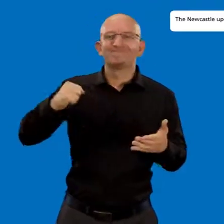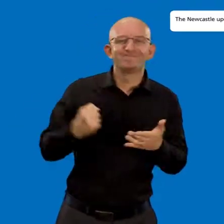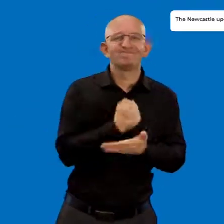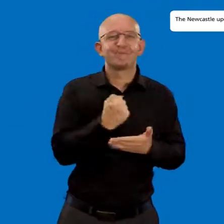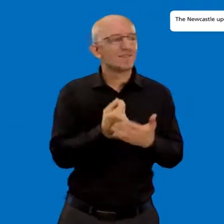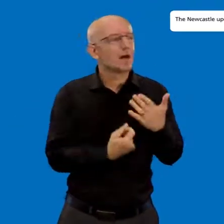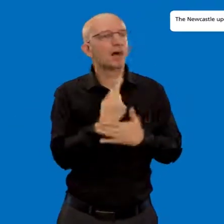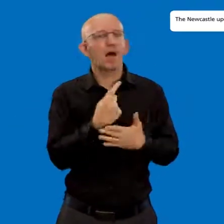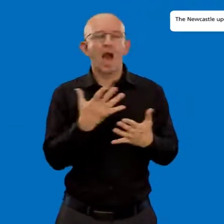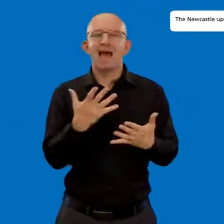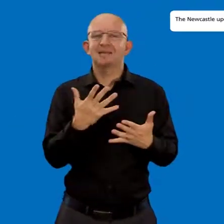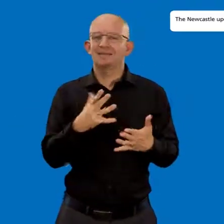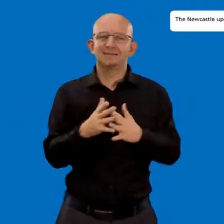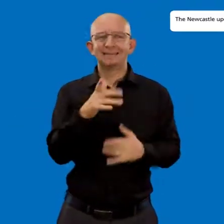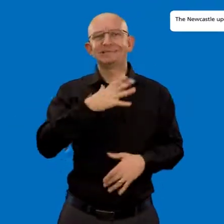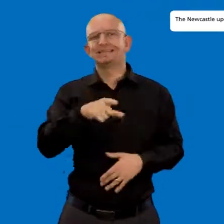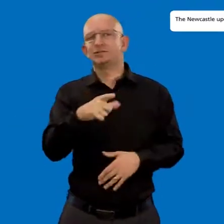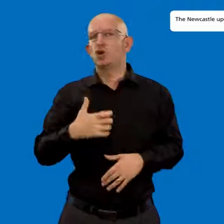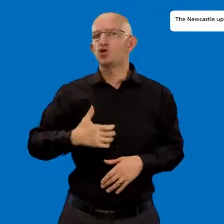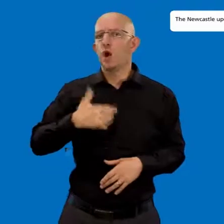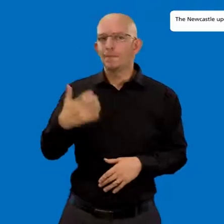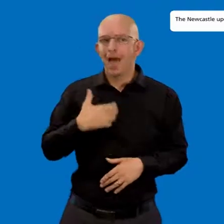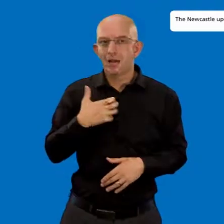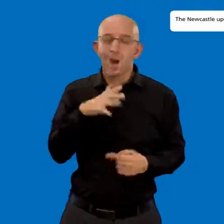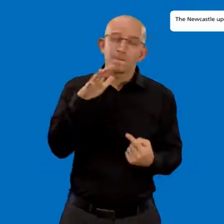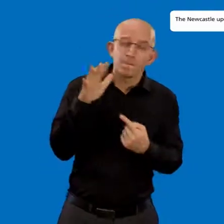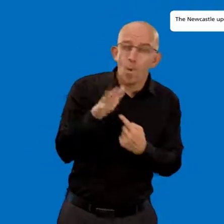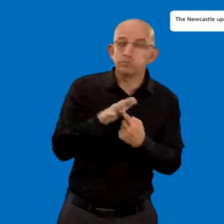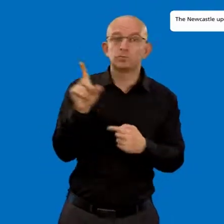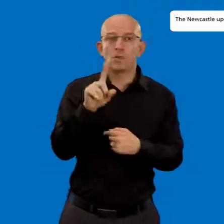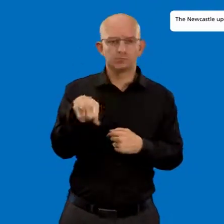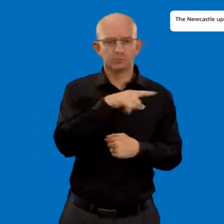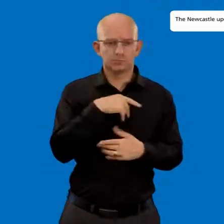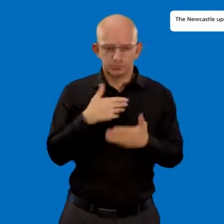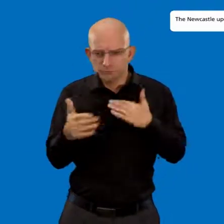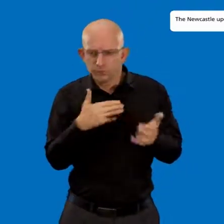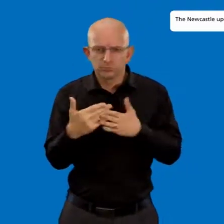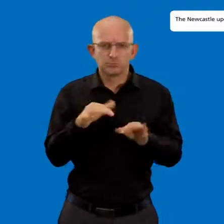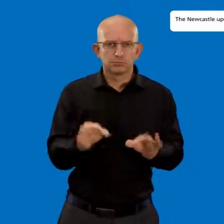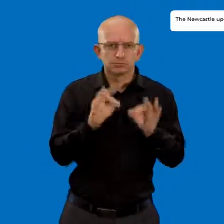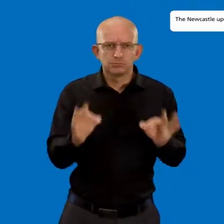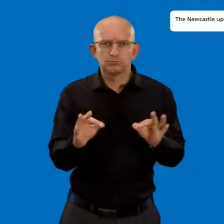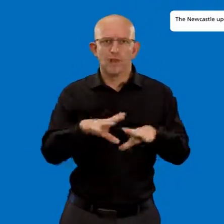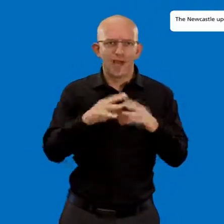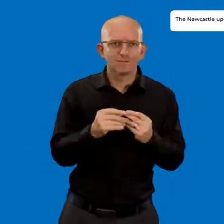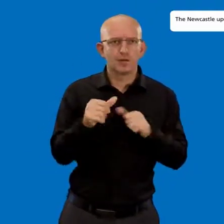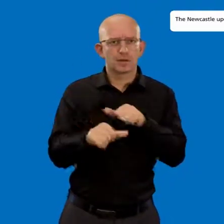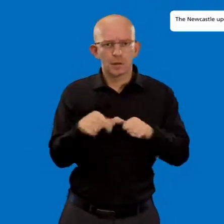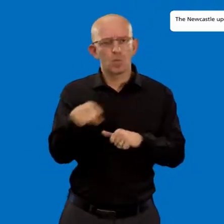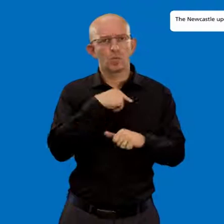wrong. When there has been cause for complaint, it is important to put things right quickly and for us to learn